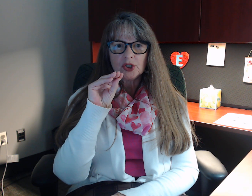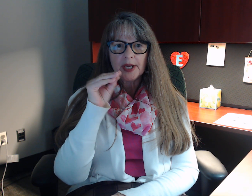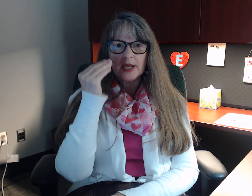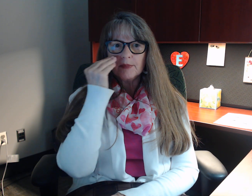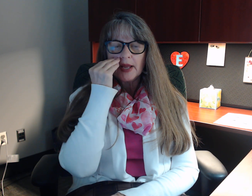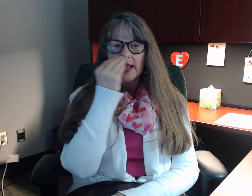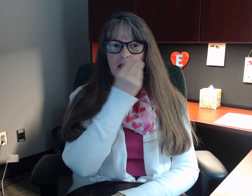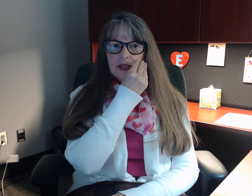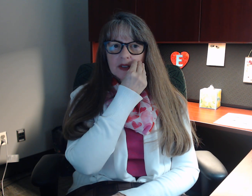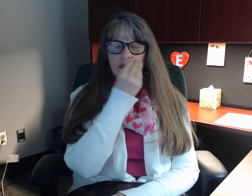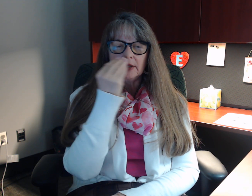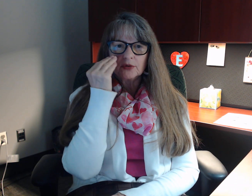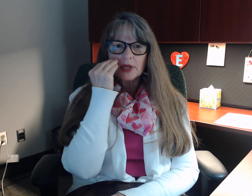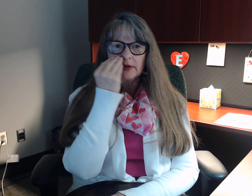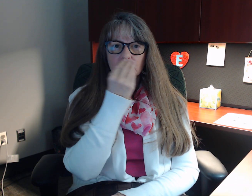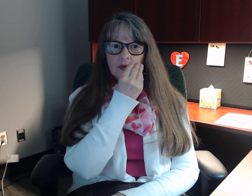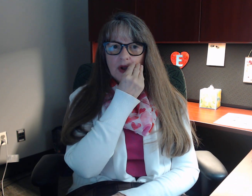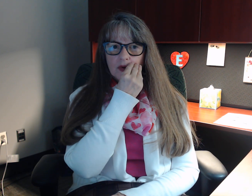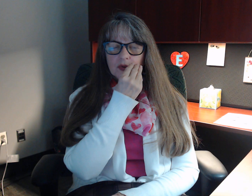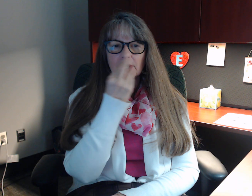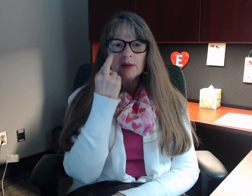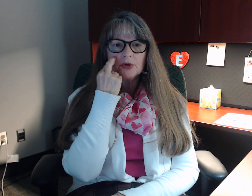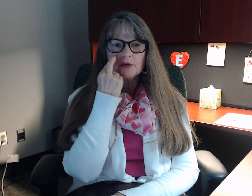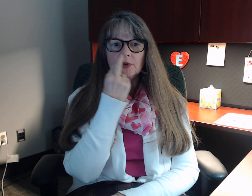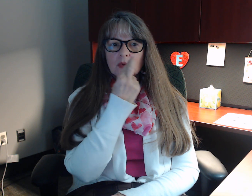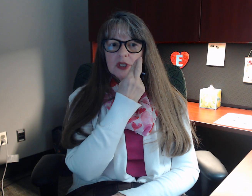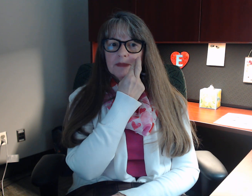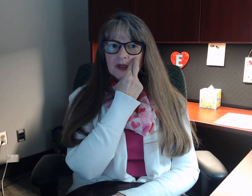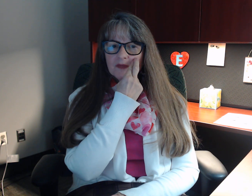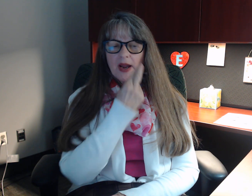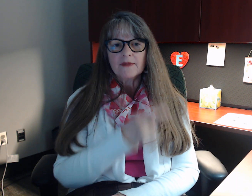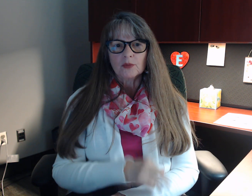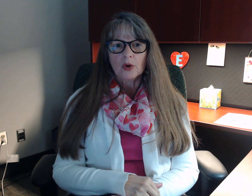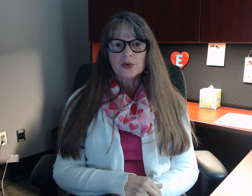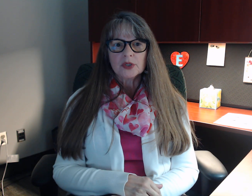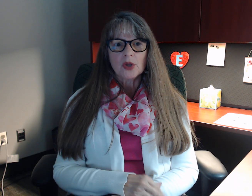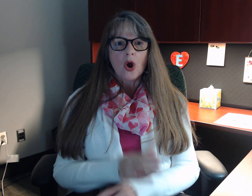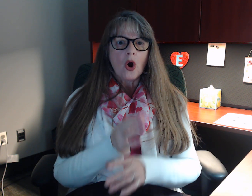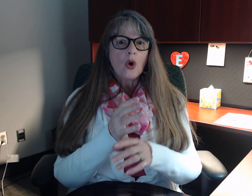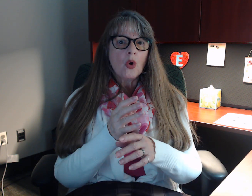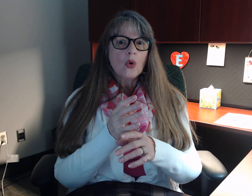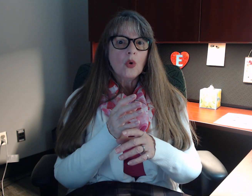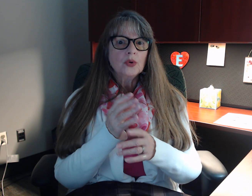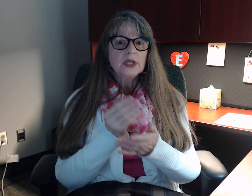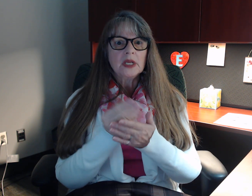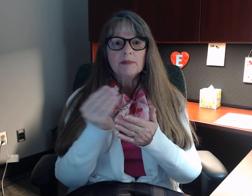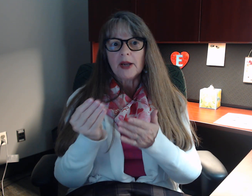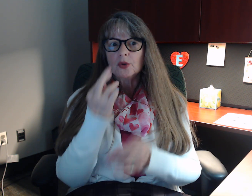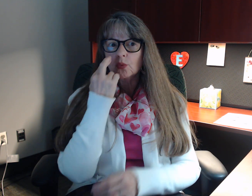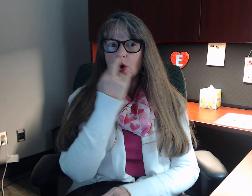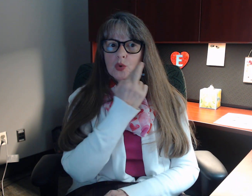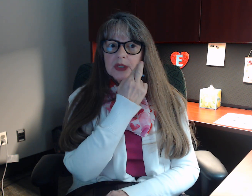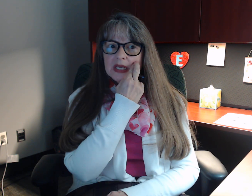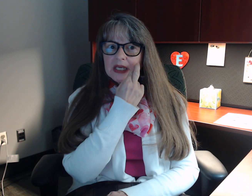shape, and it's on either side of your nose. But if you want to specify for roses, oh, did he buy you roses